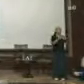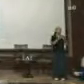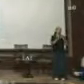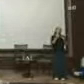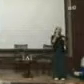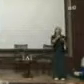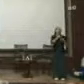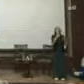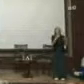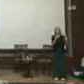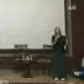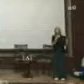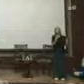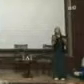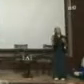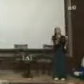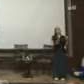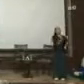much.